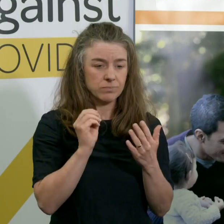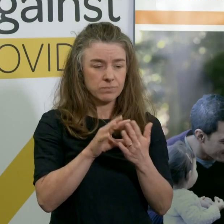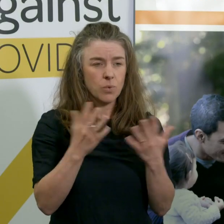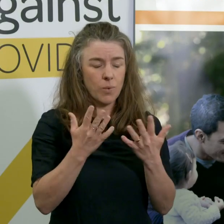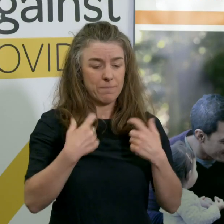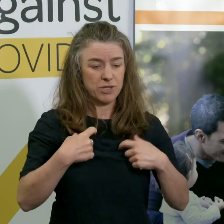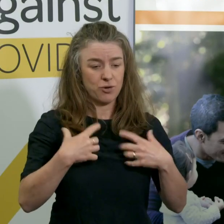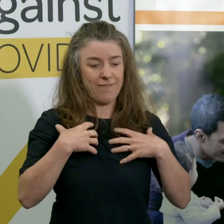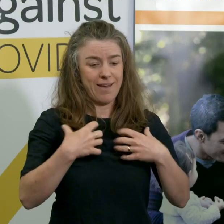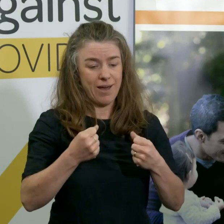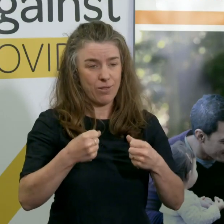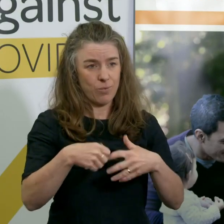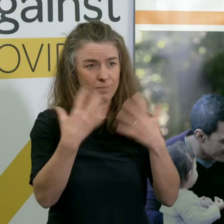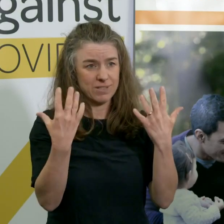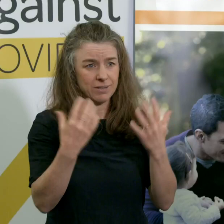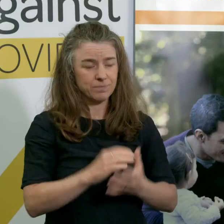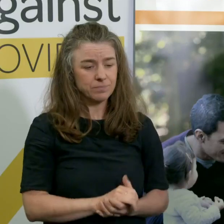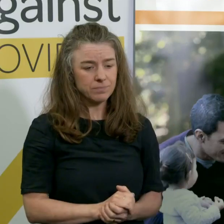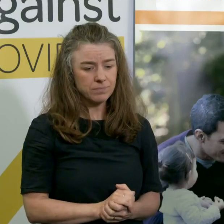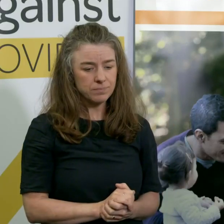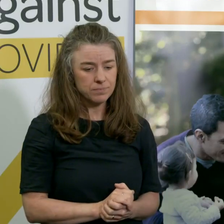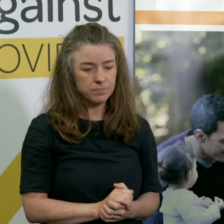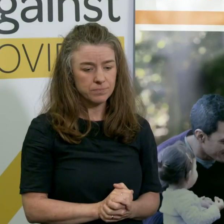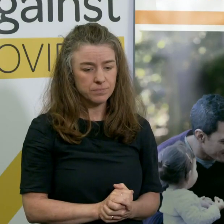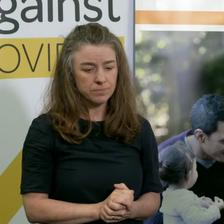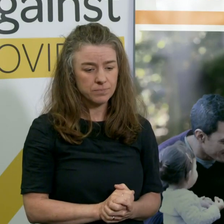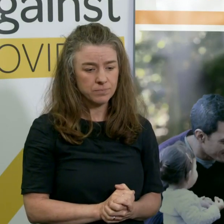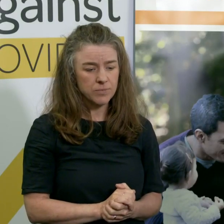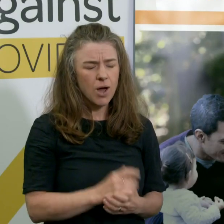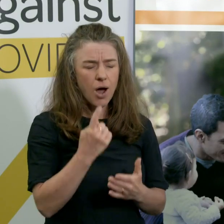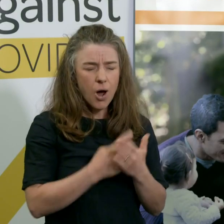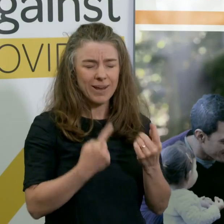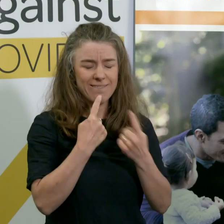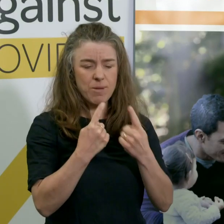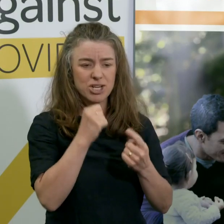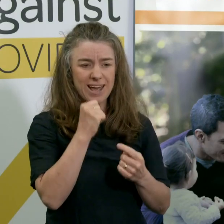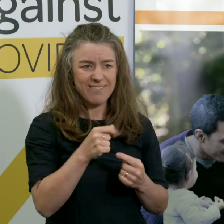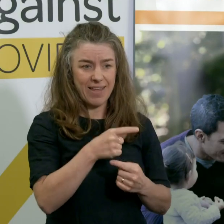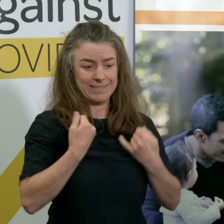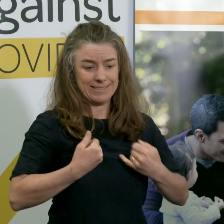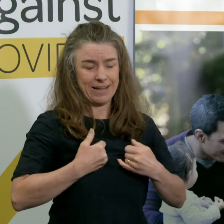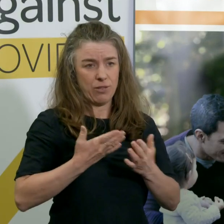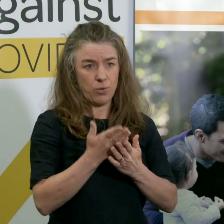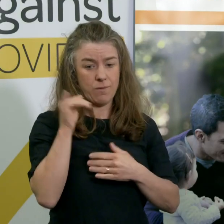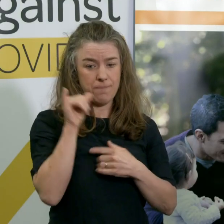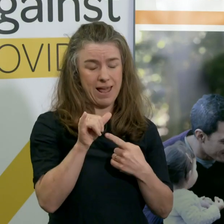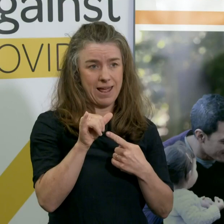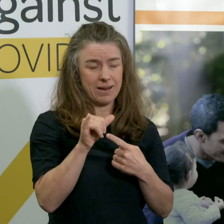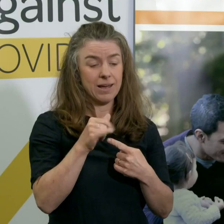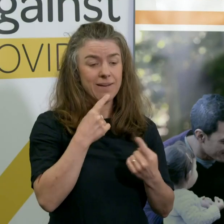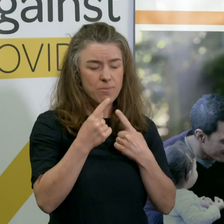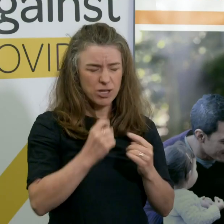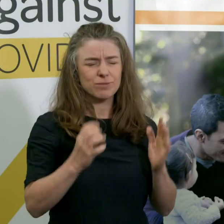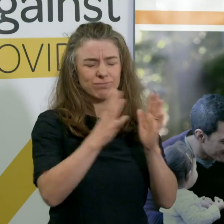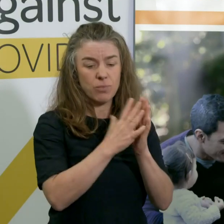person's symptoms started more than 48 hours after they flew. Those details will be on the Ministry of Health website as